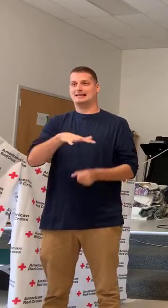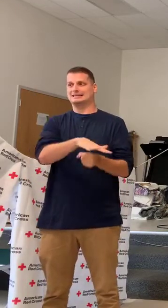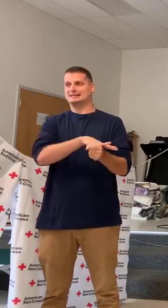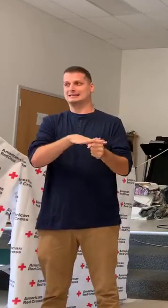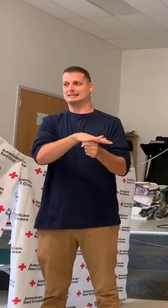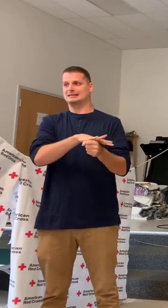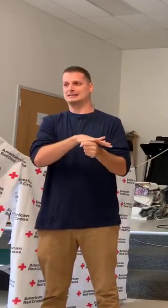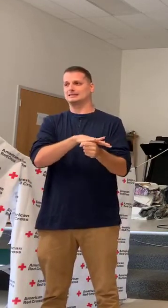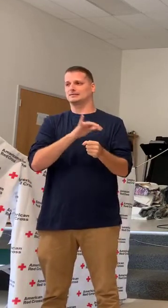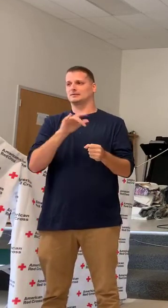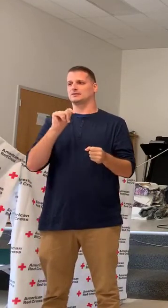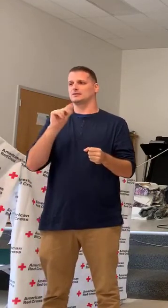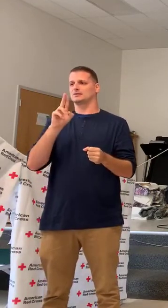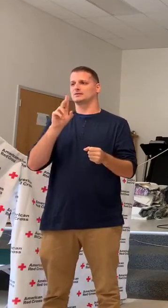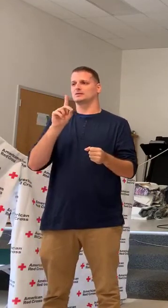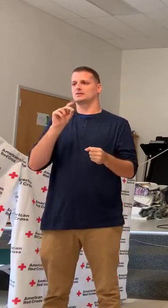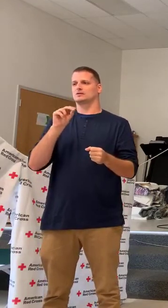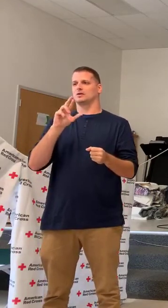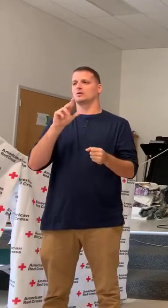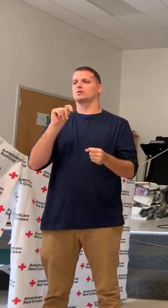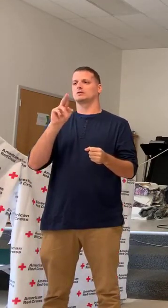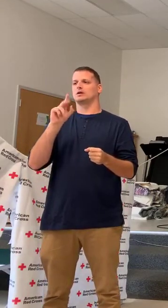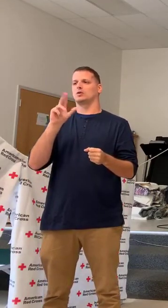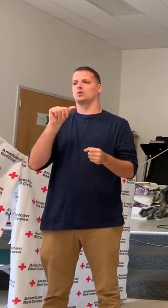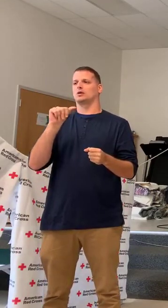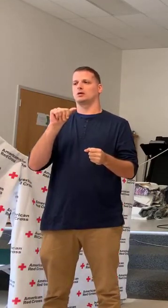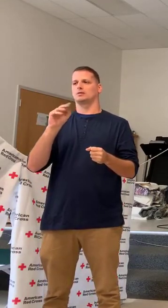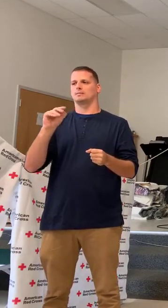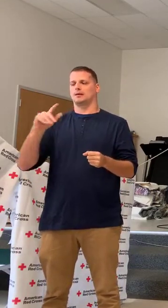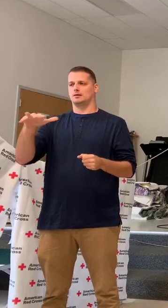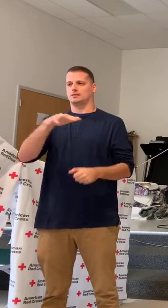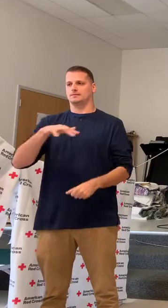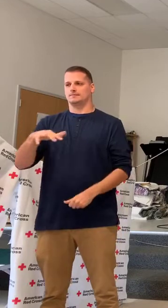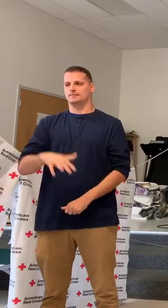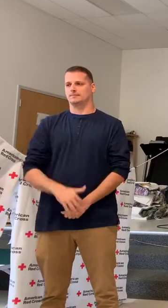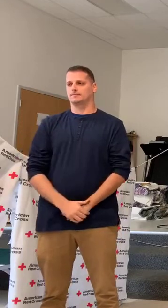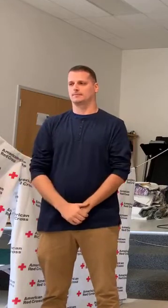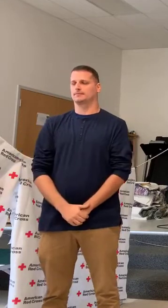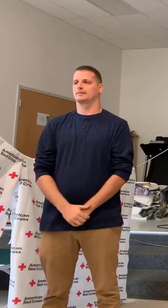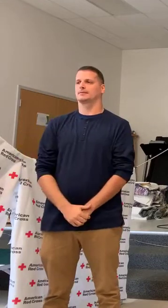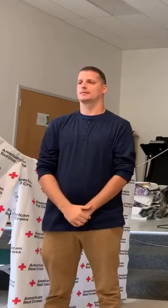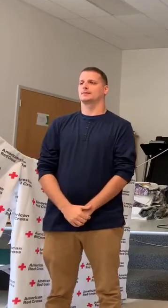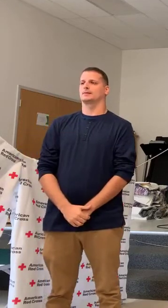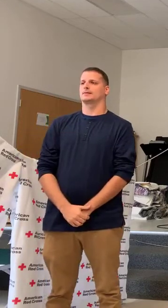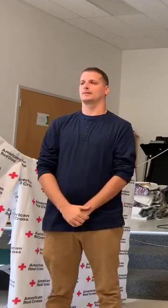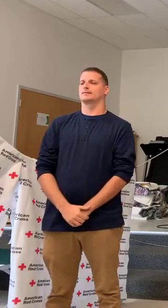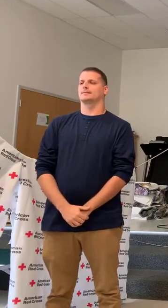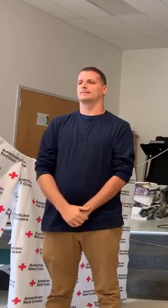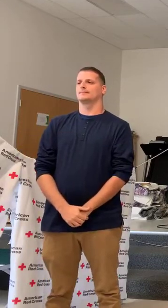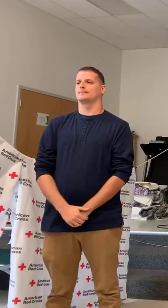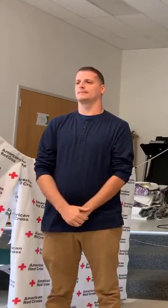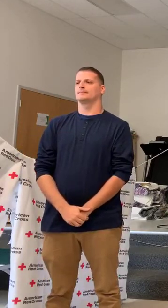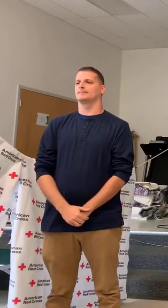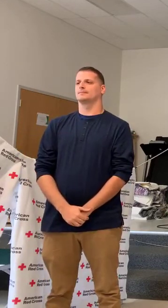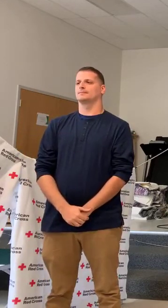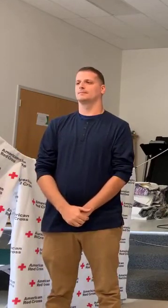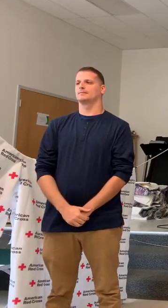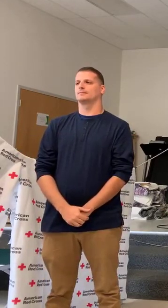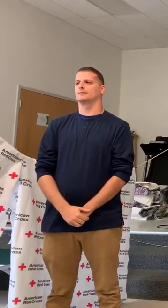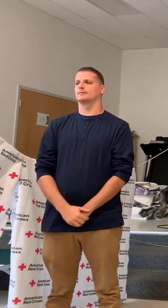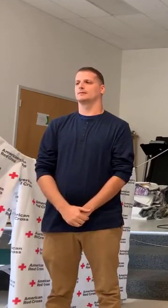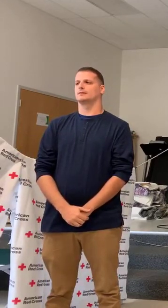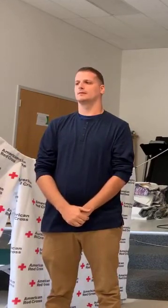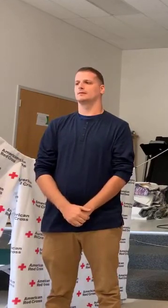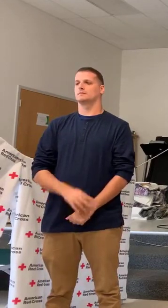mat. So they did a good job. They flew over here and took a look at these and didn't find any heat that was threatening along